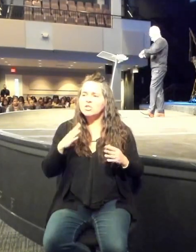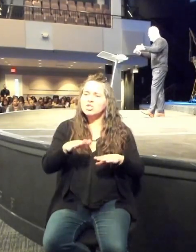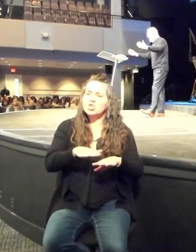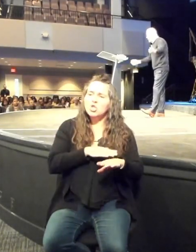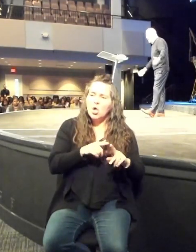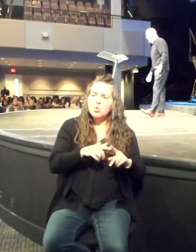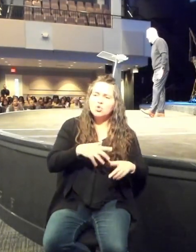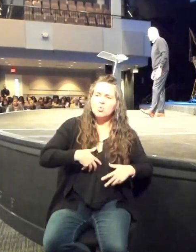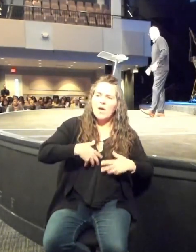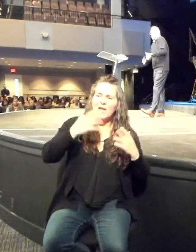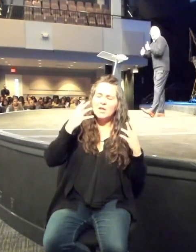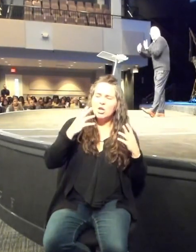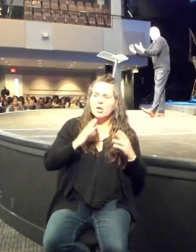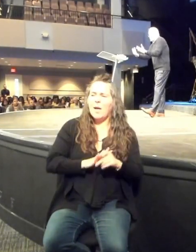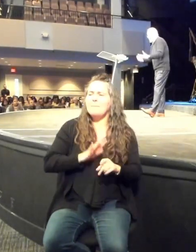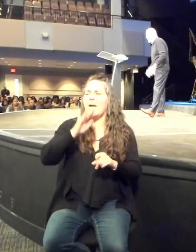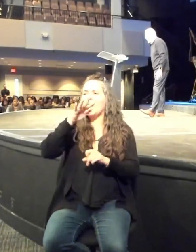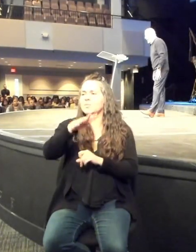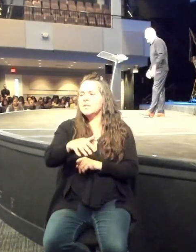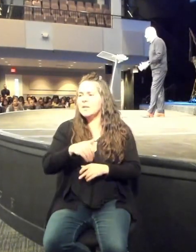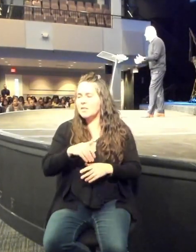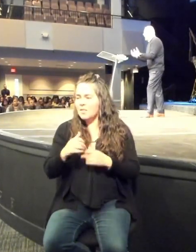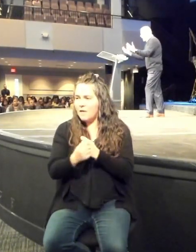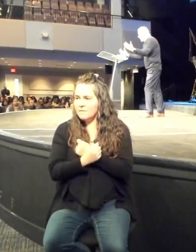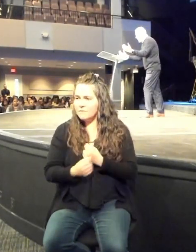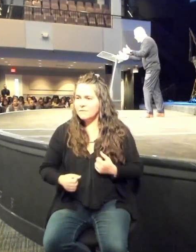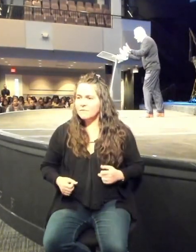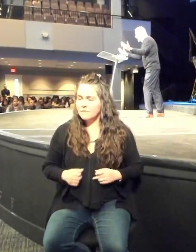anger, abounding in love. This is what he learned about God.